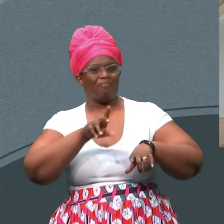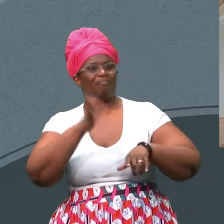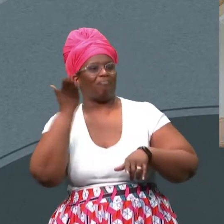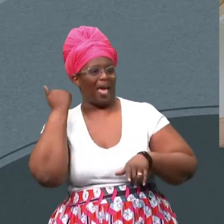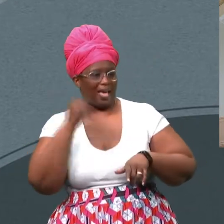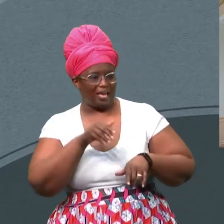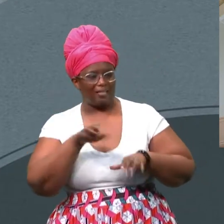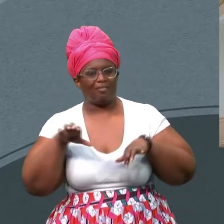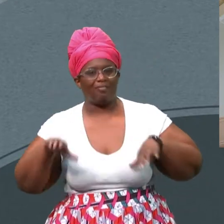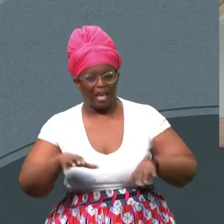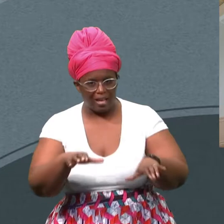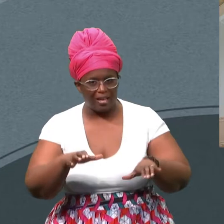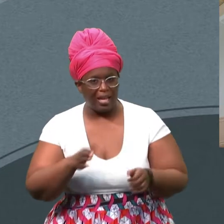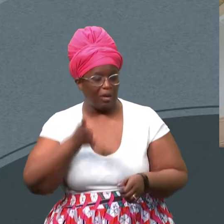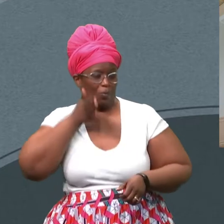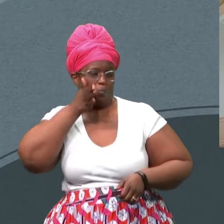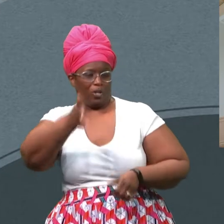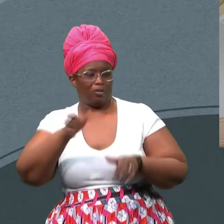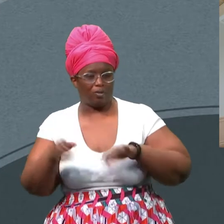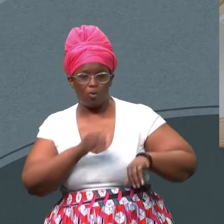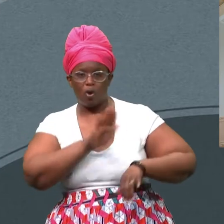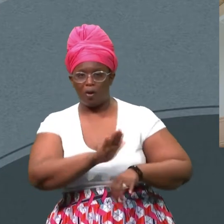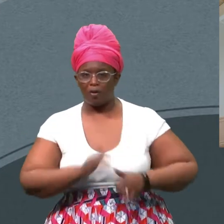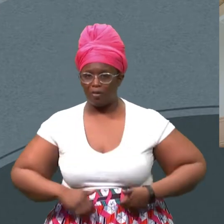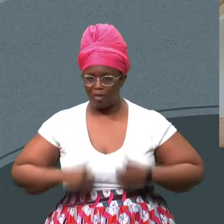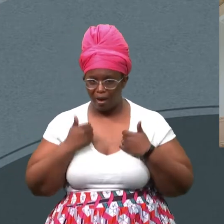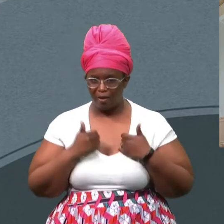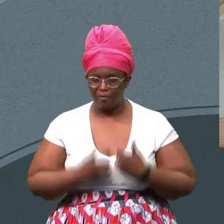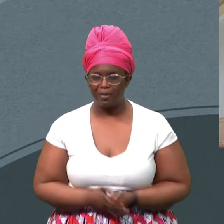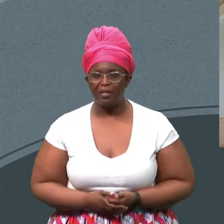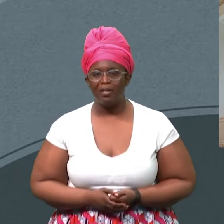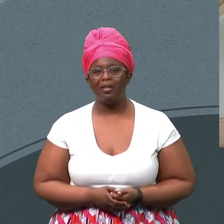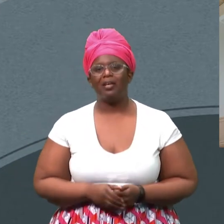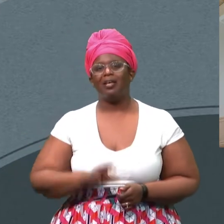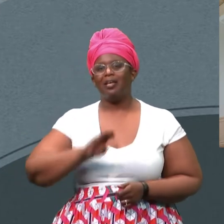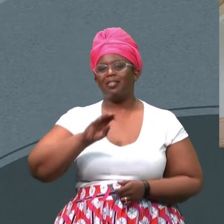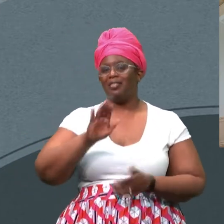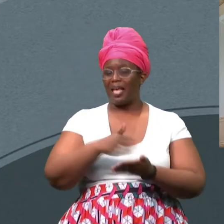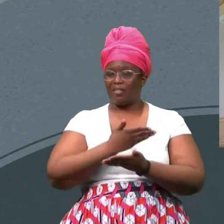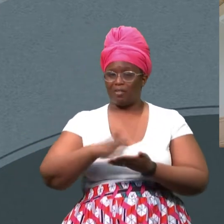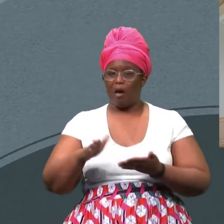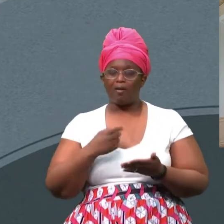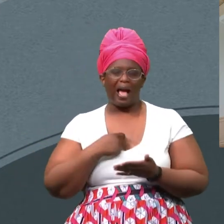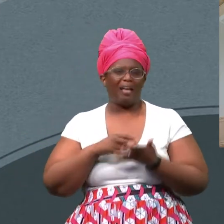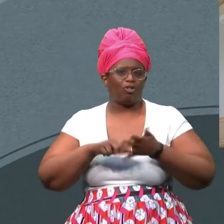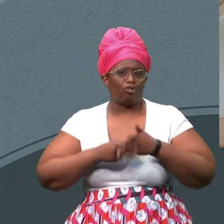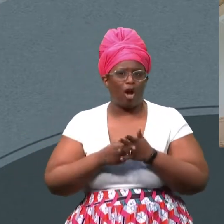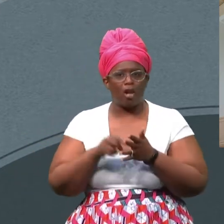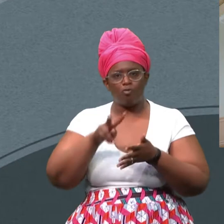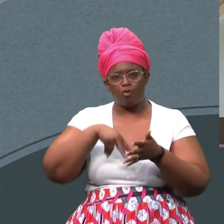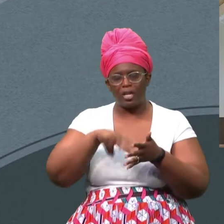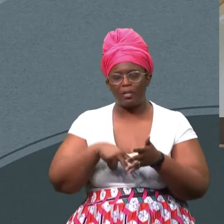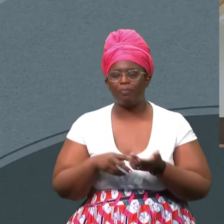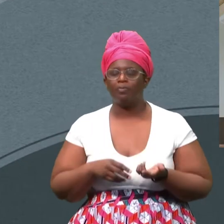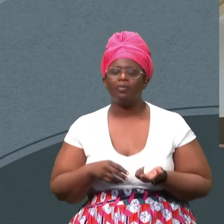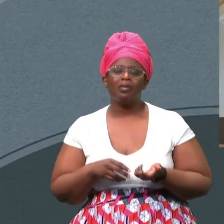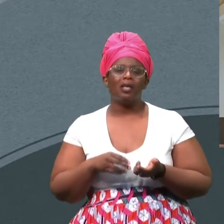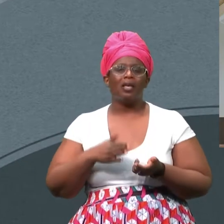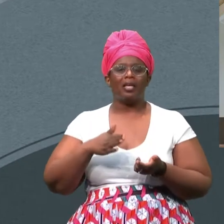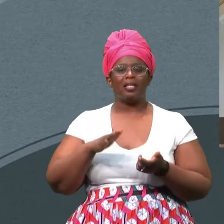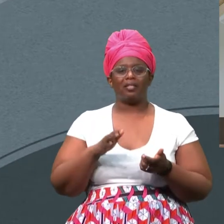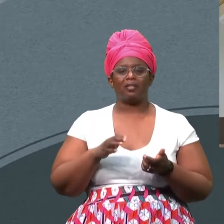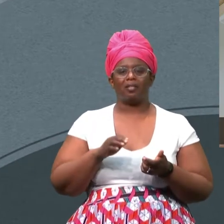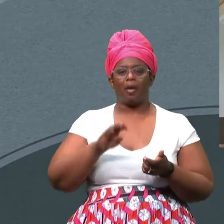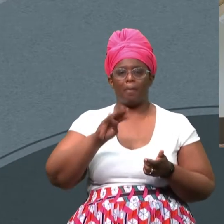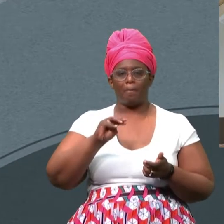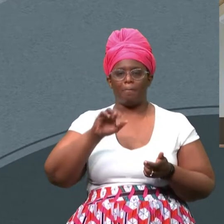going to do in her life. Now watch this. The Magnificat that I began reading, my soul magnifies. That's why it's called